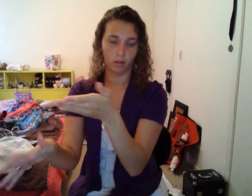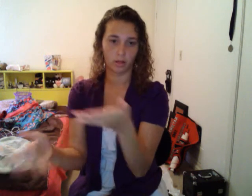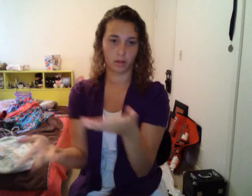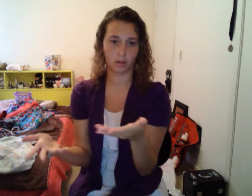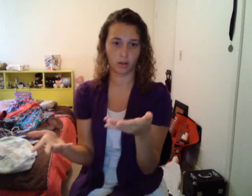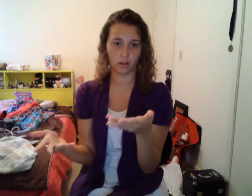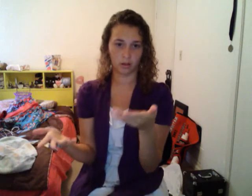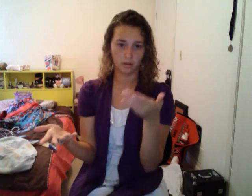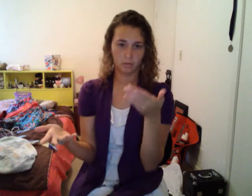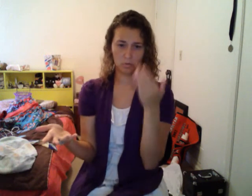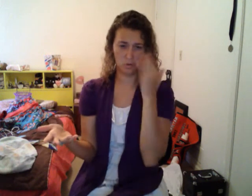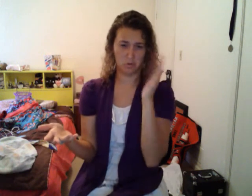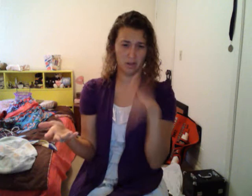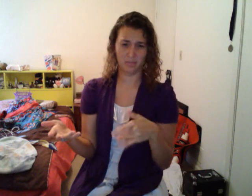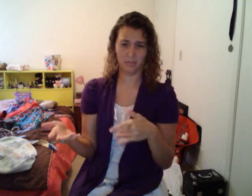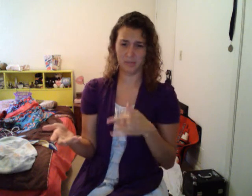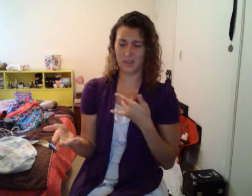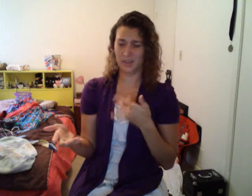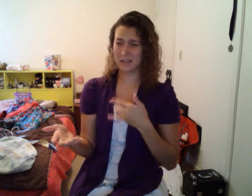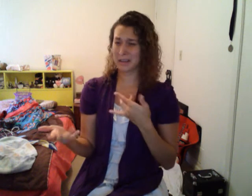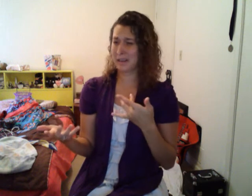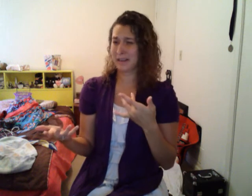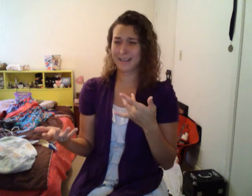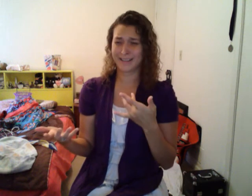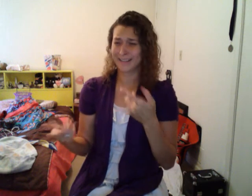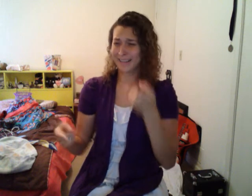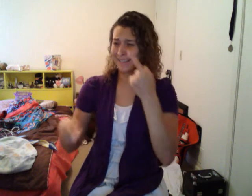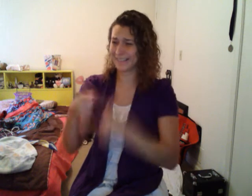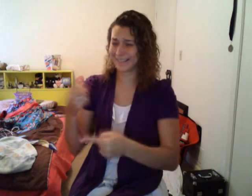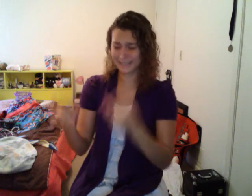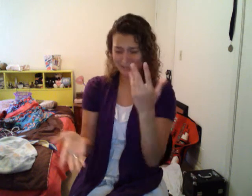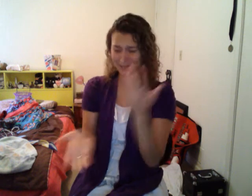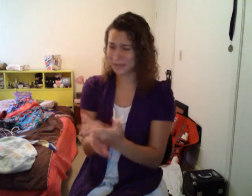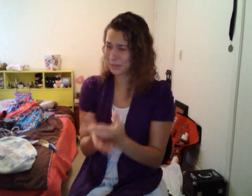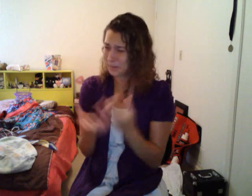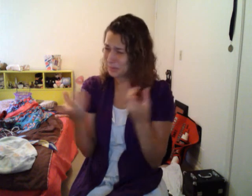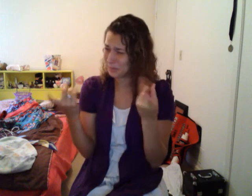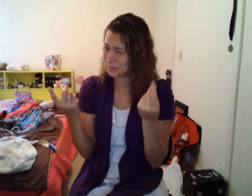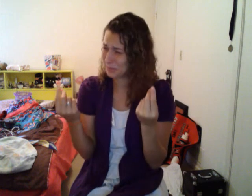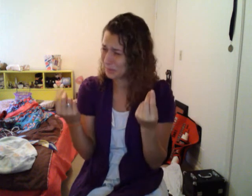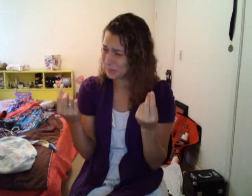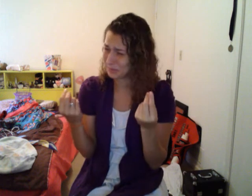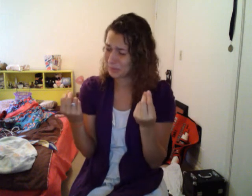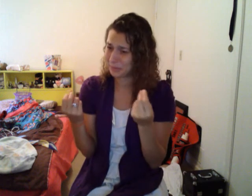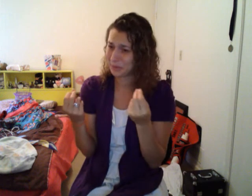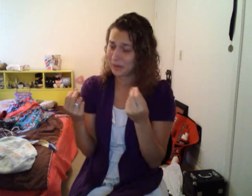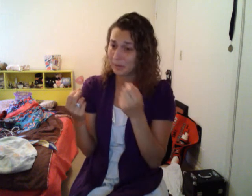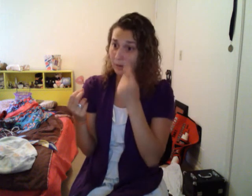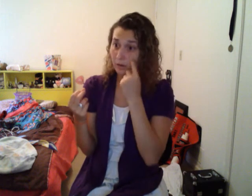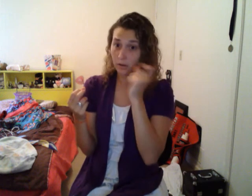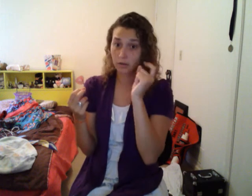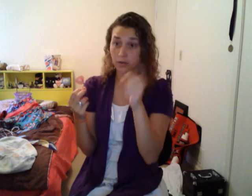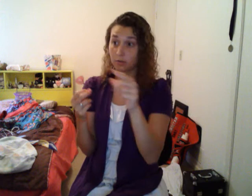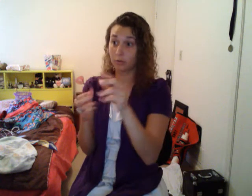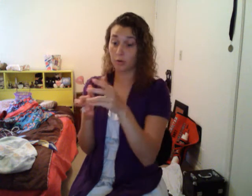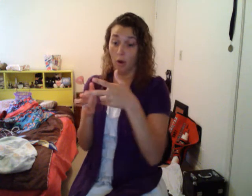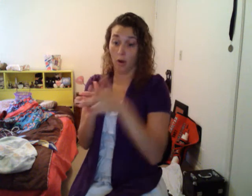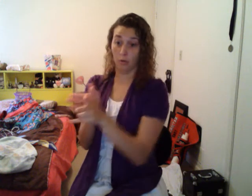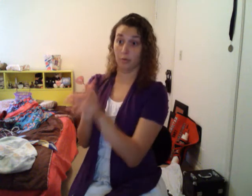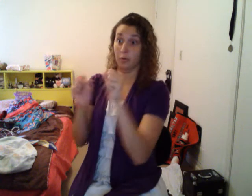And so you feel helpless until you notice that there is, off to the right, a side track.